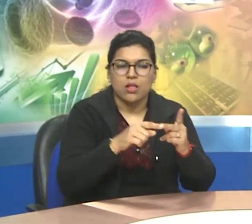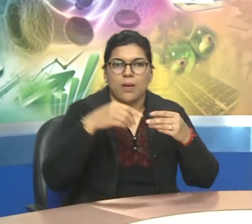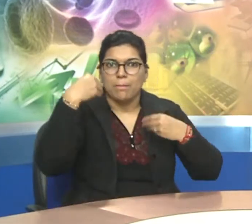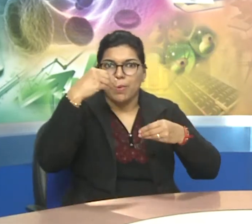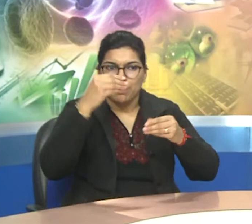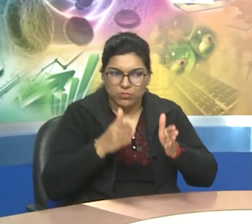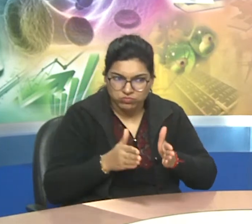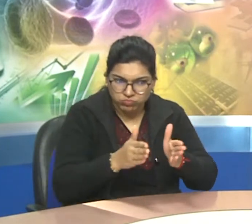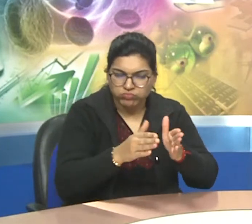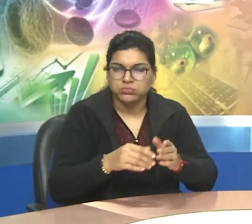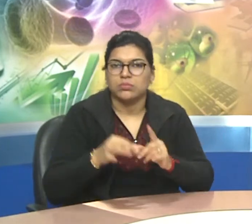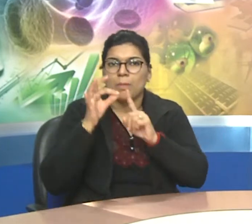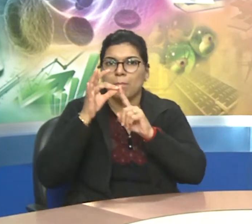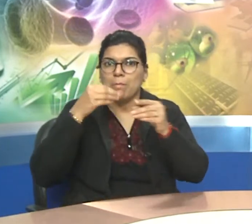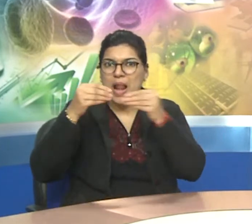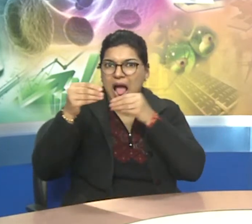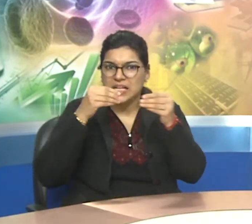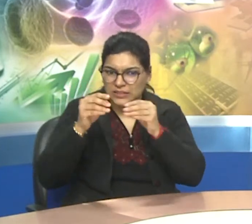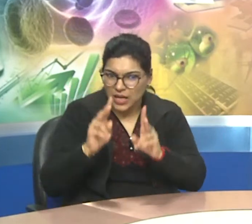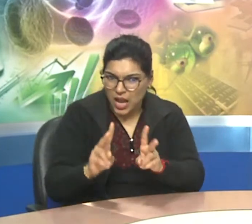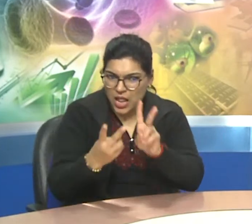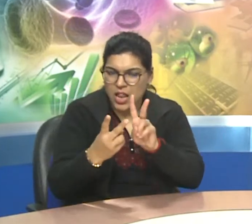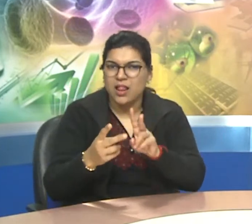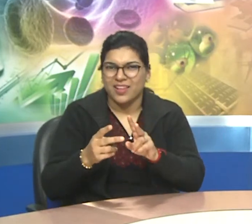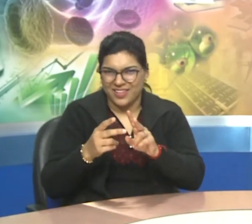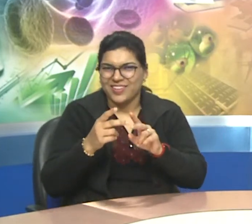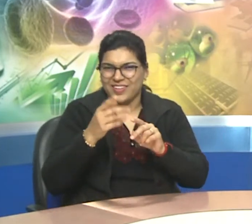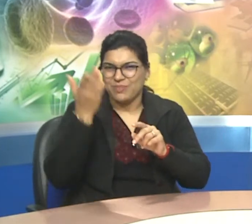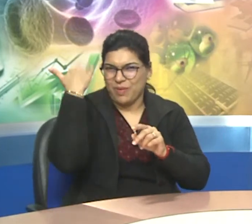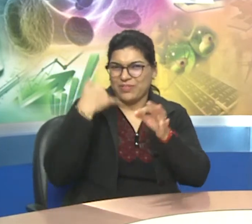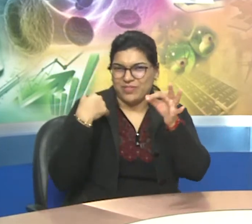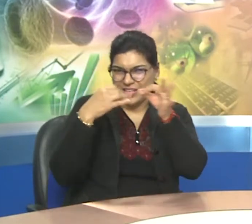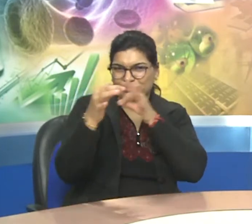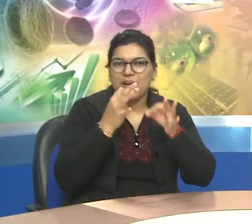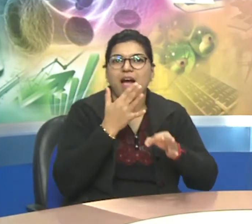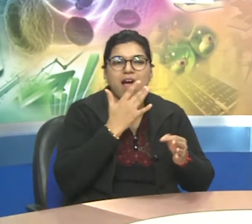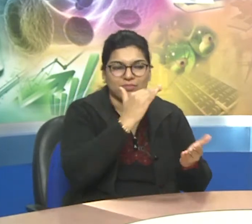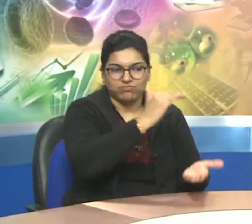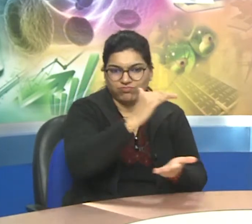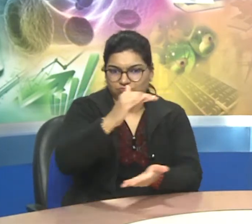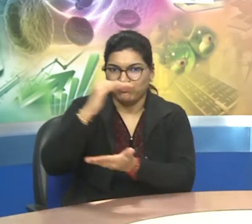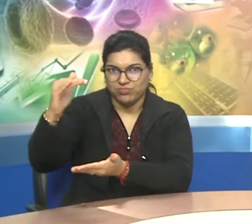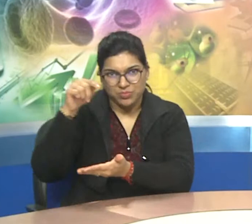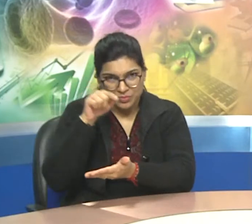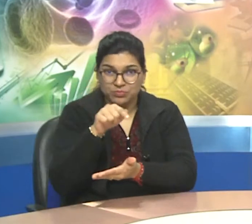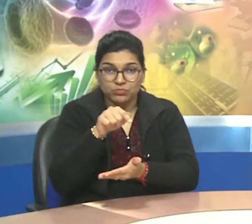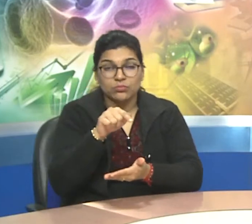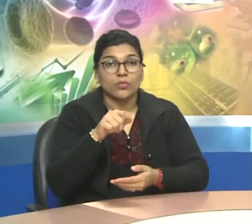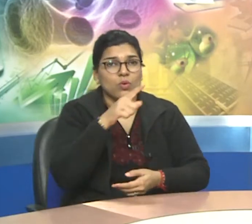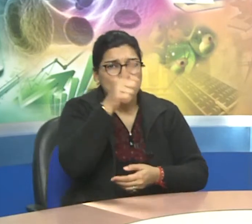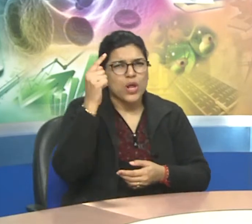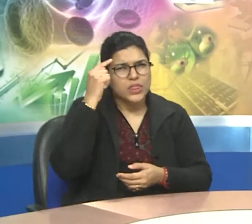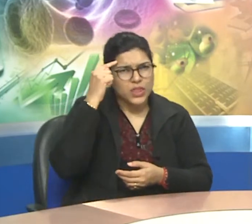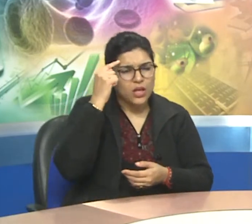we ask ourselves. Is it possible that we recycle